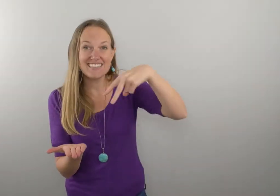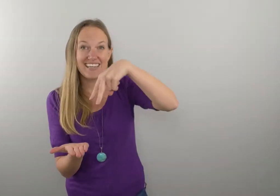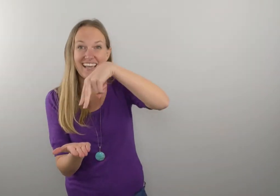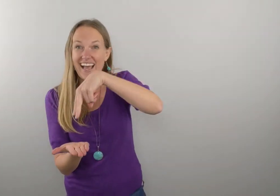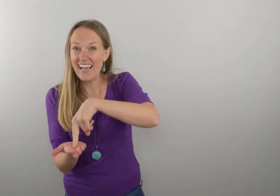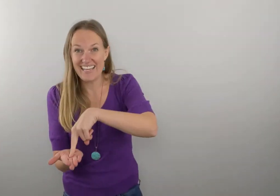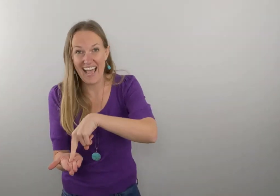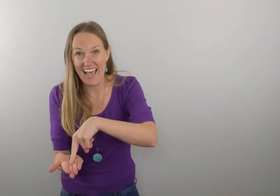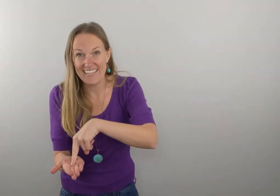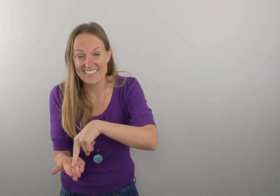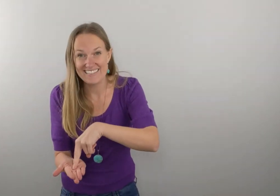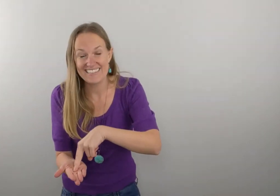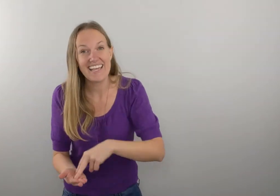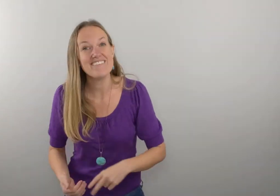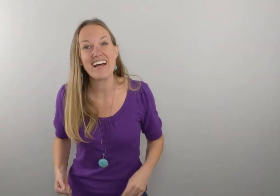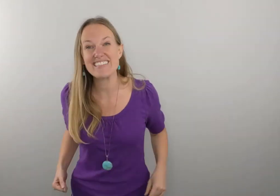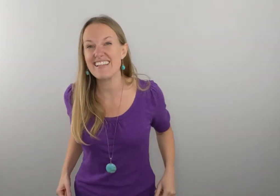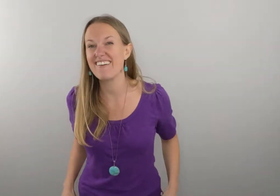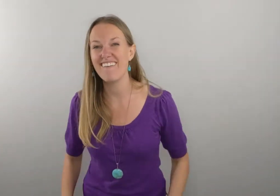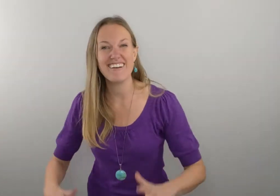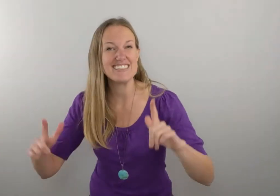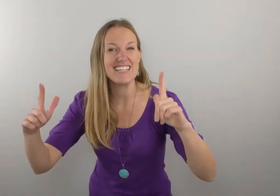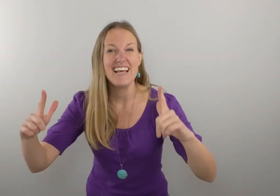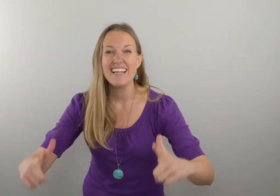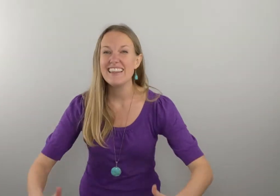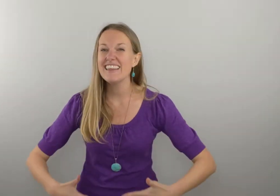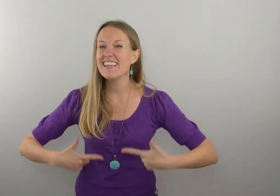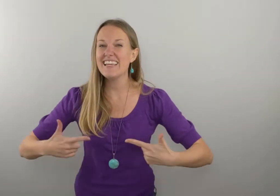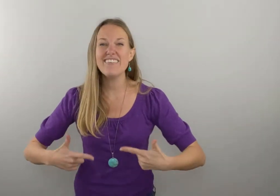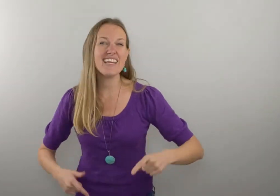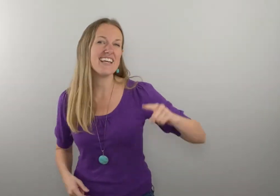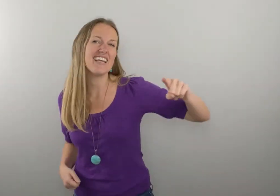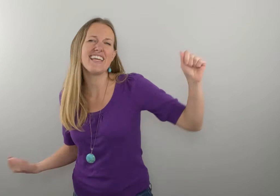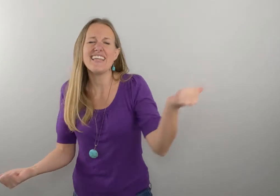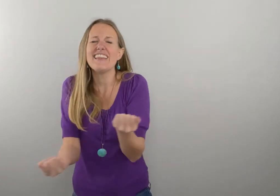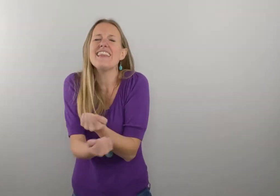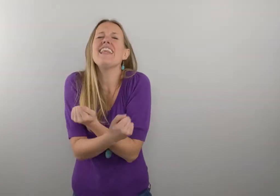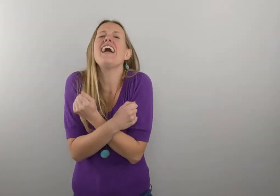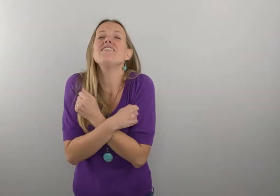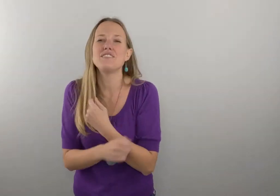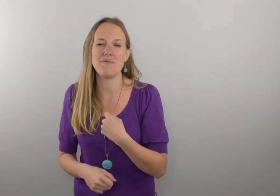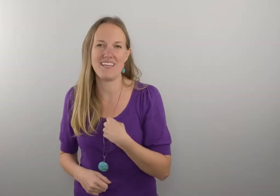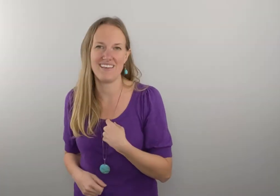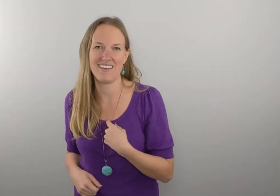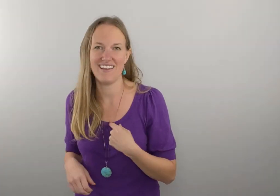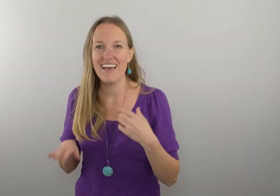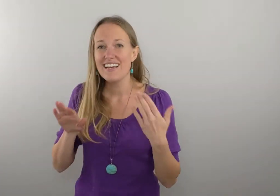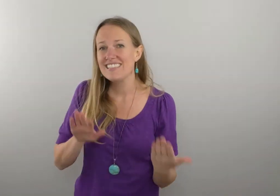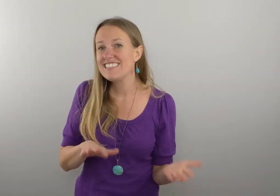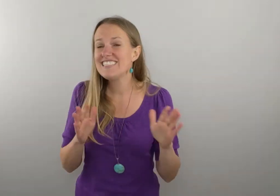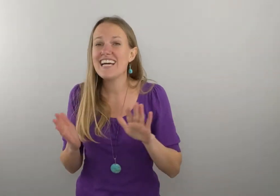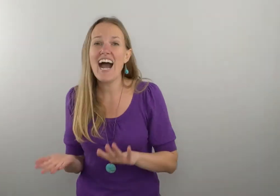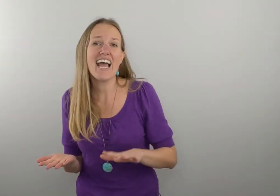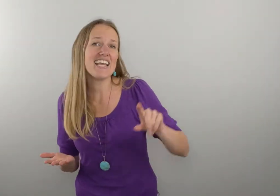rising again. Okay, and back to that chorus. Living, he loved me. Dying,